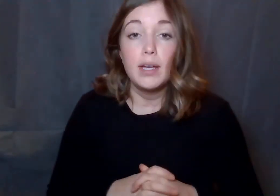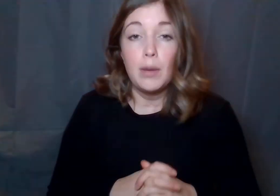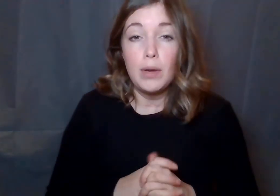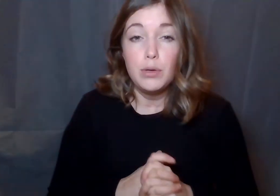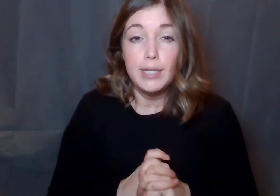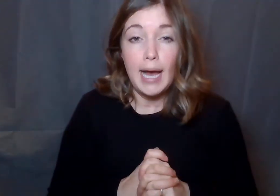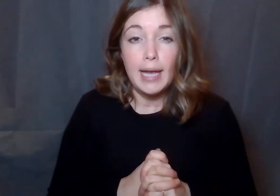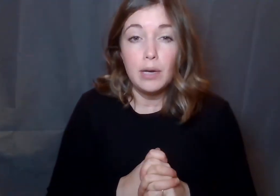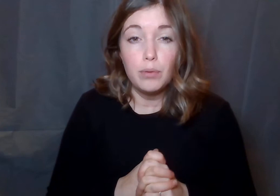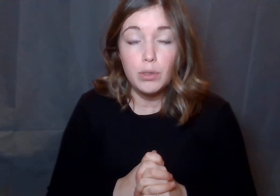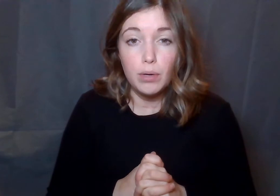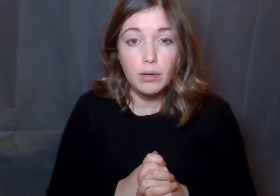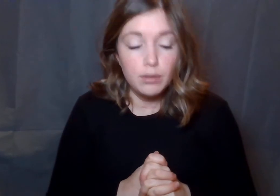And when you sign rhetoricals,